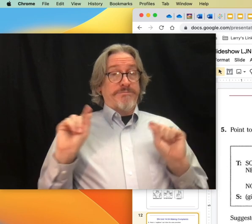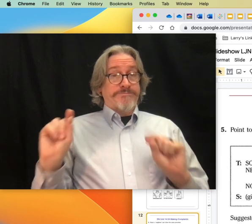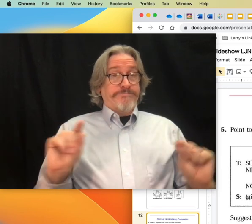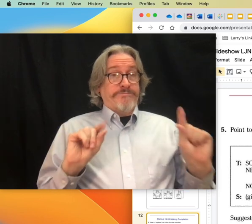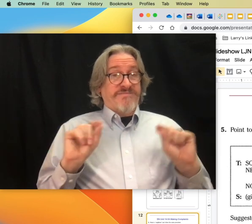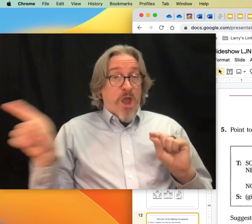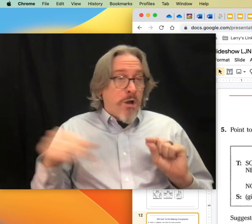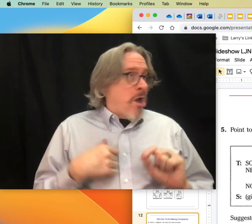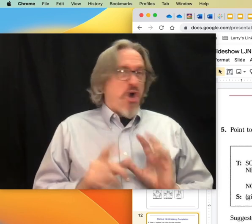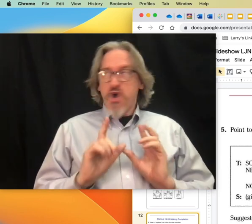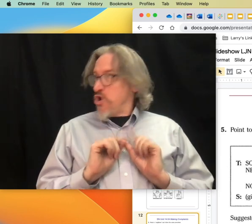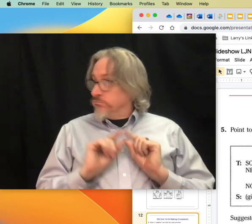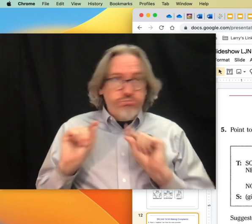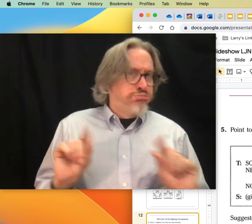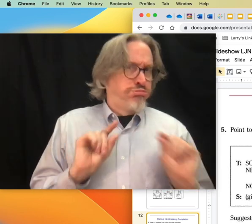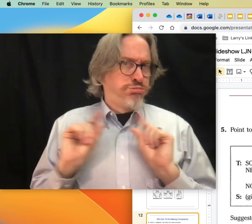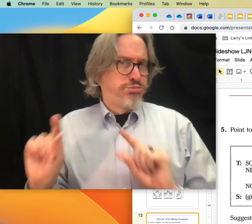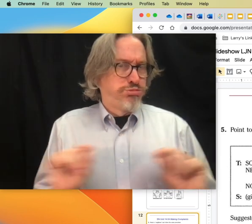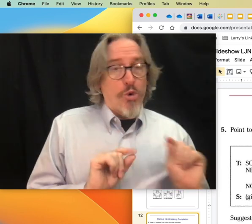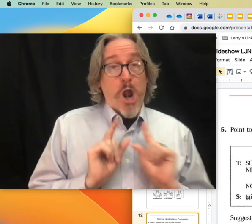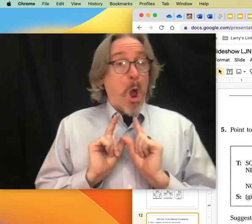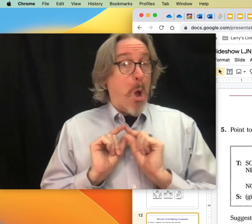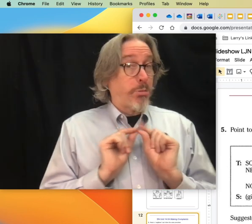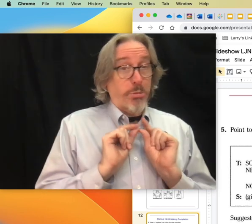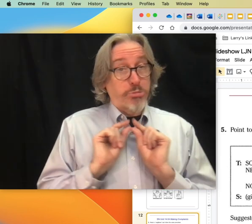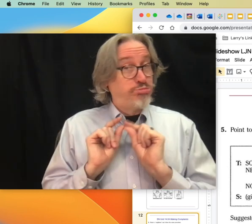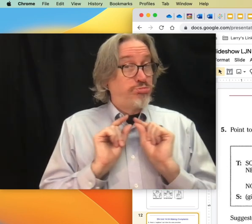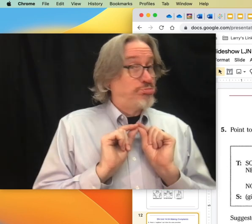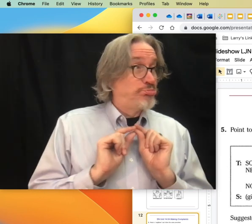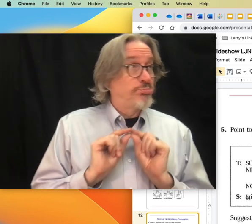Gossip. Oh, or